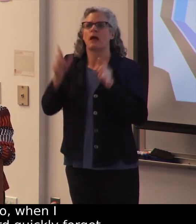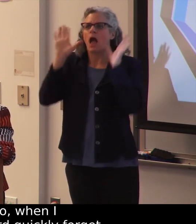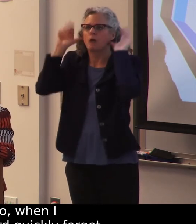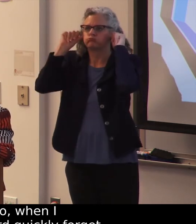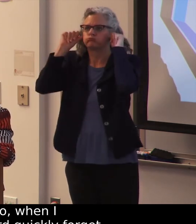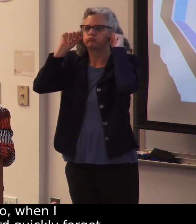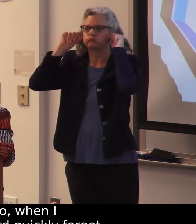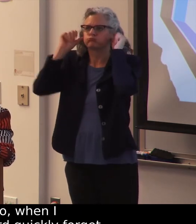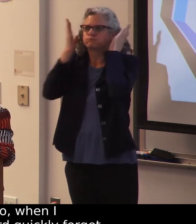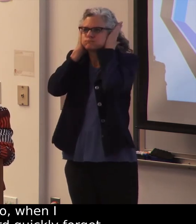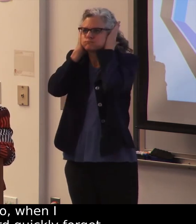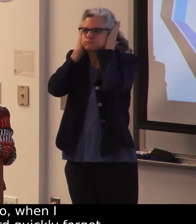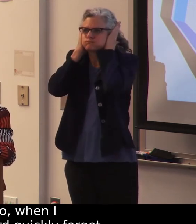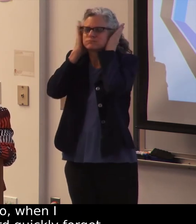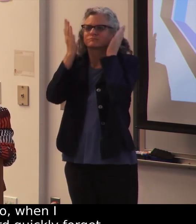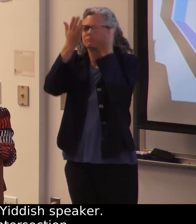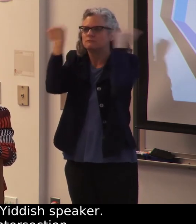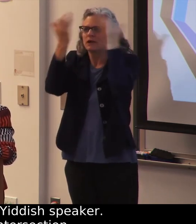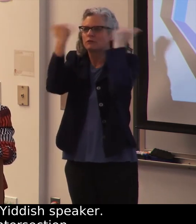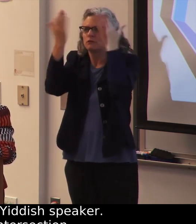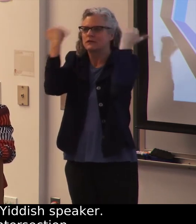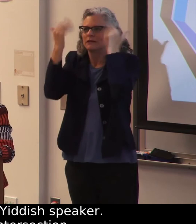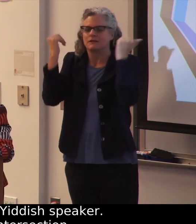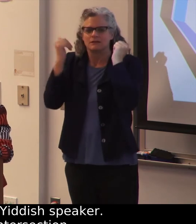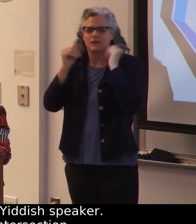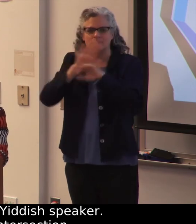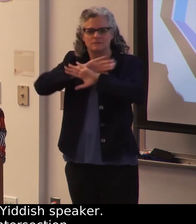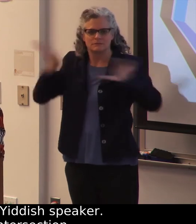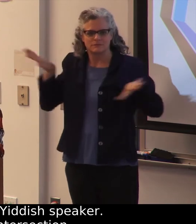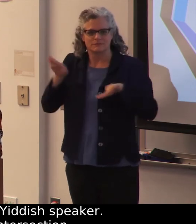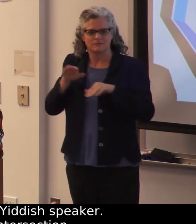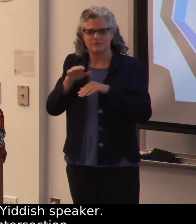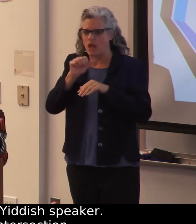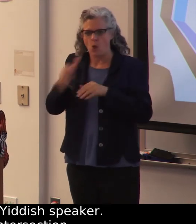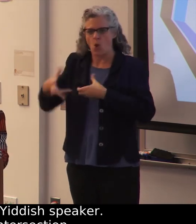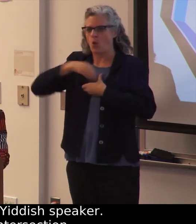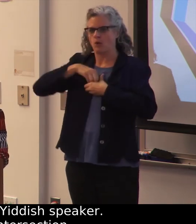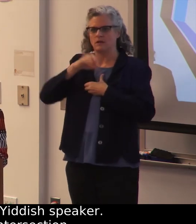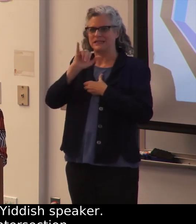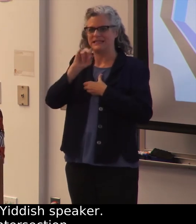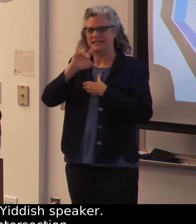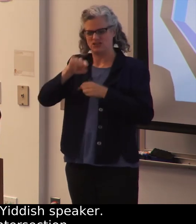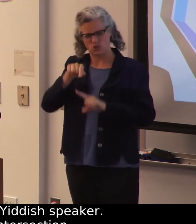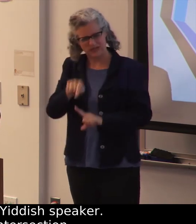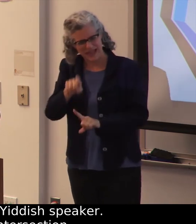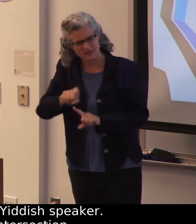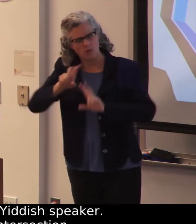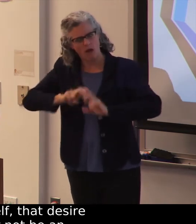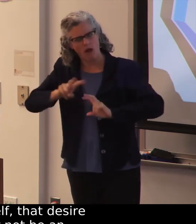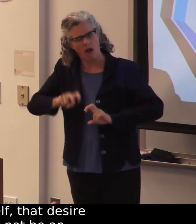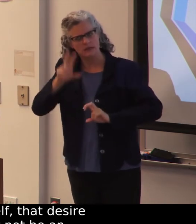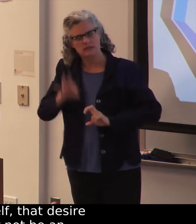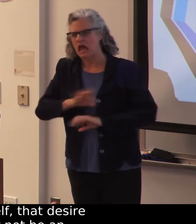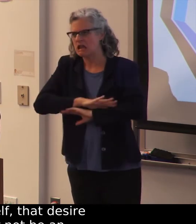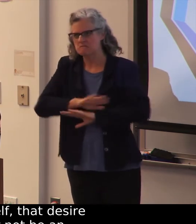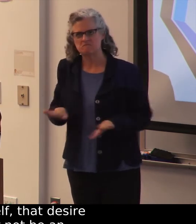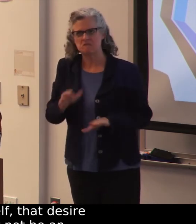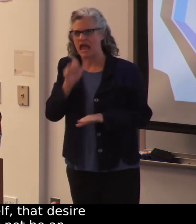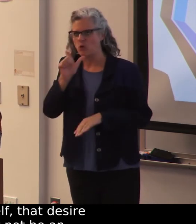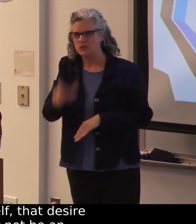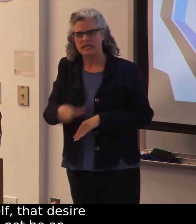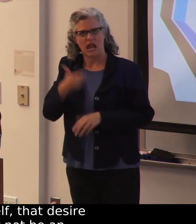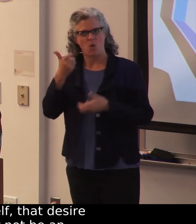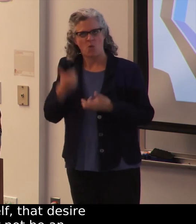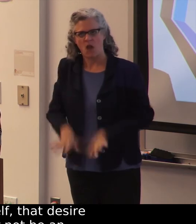a word, quickly forget it, okay? Because I was not going to be a Yiddish speaker. So the intersection of that need, that sense of